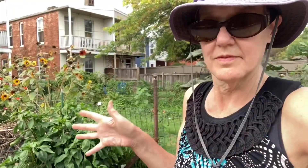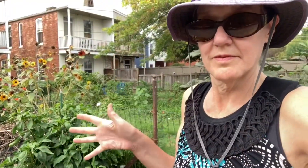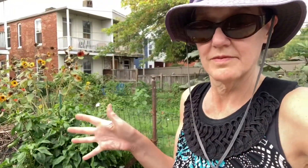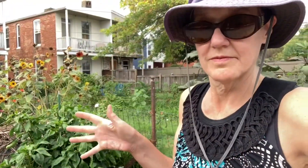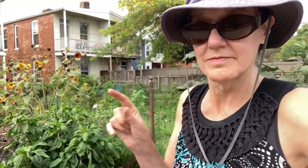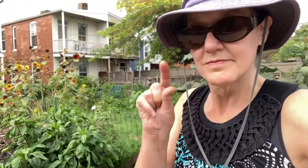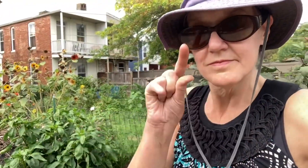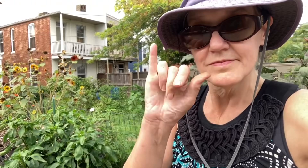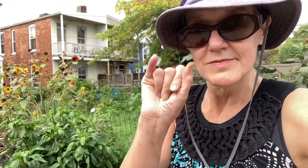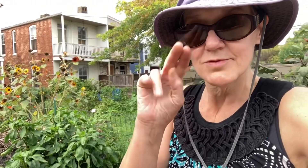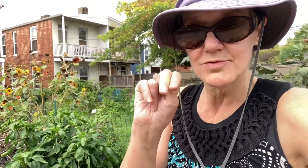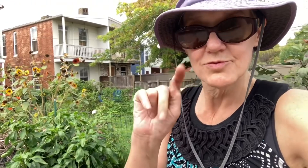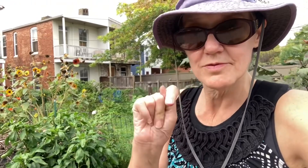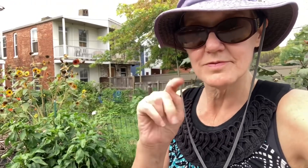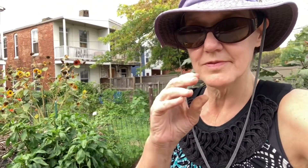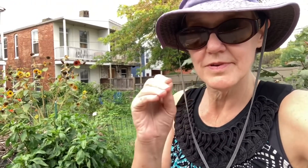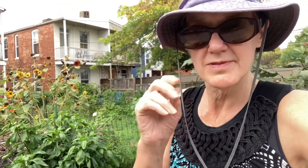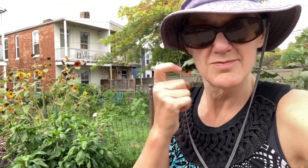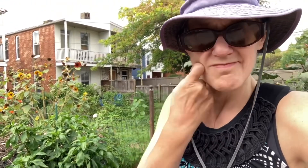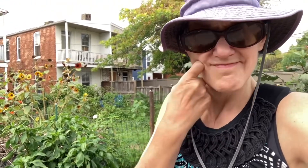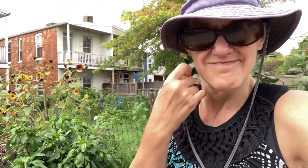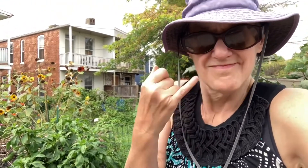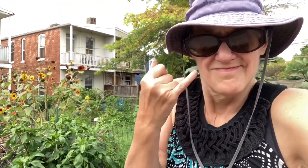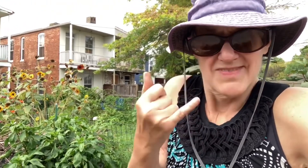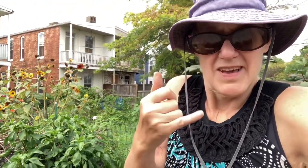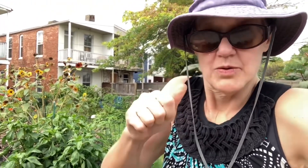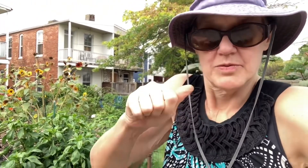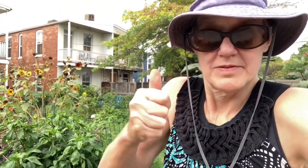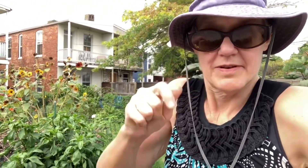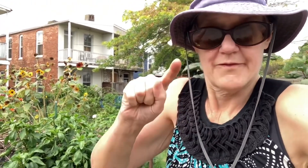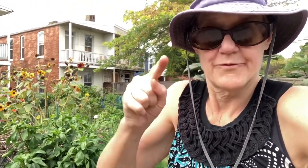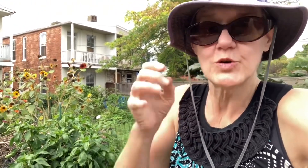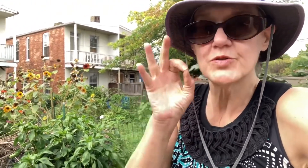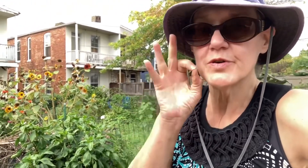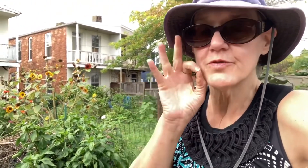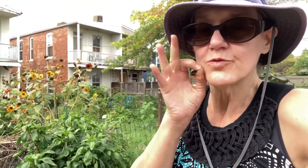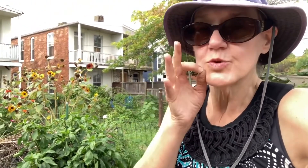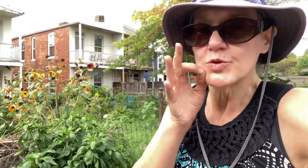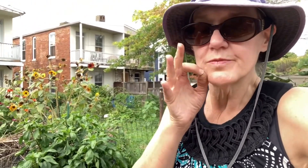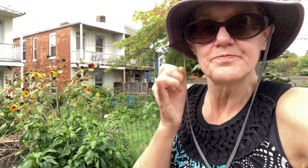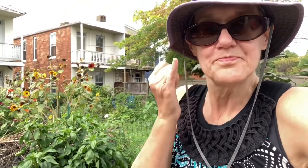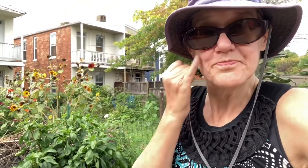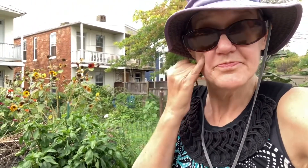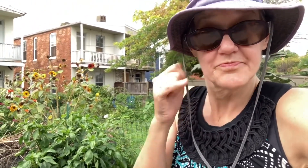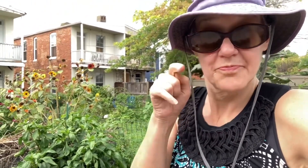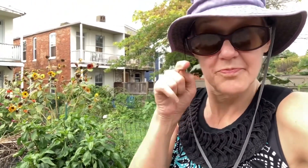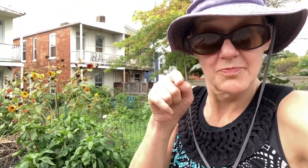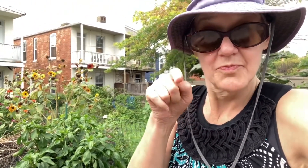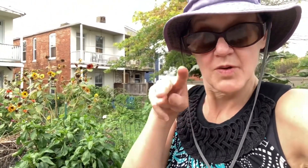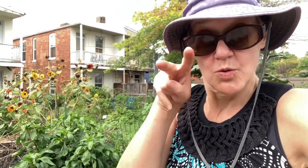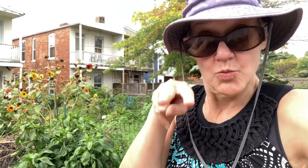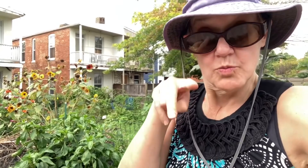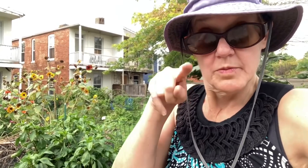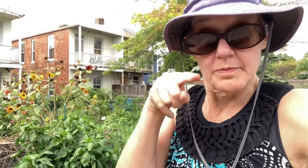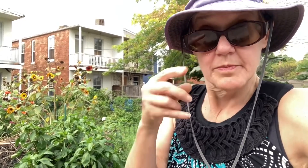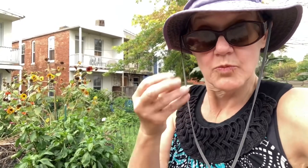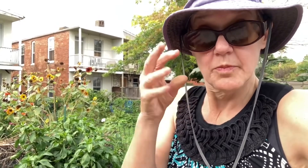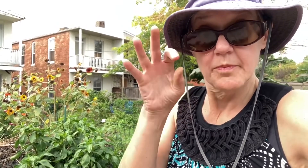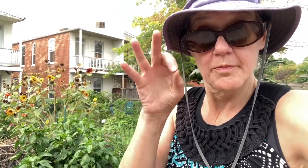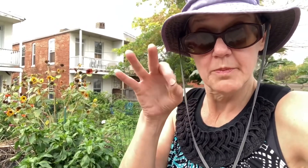I'm going to leave this one plant. It is absolutely giant and it's just started to set fruit. So if you've done any reading about